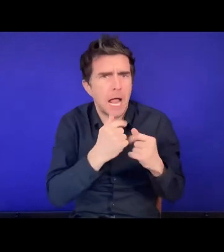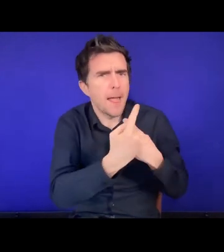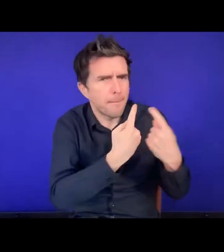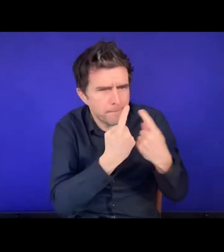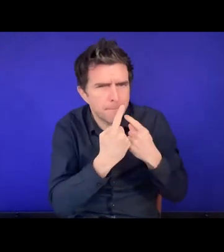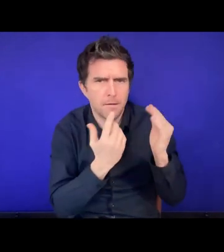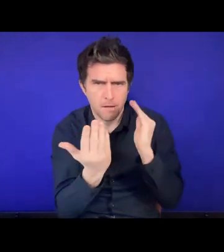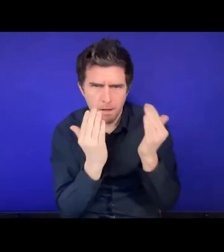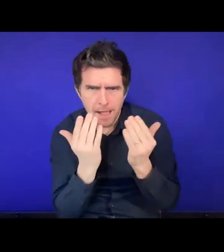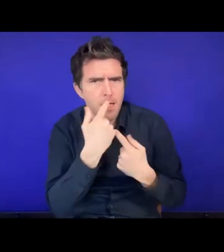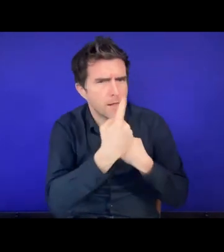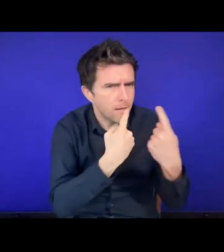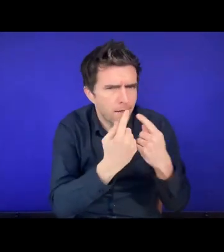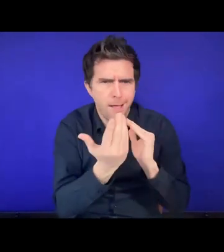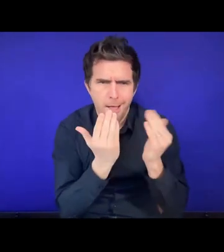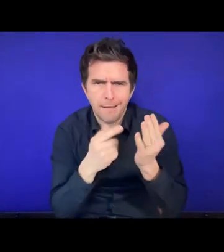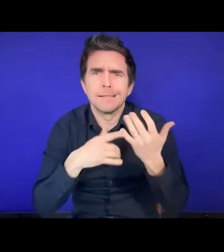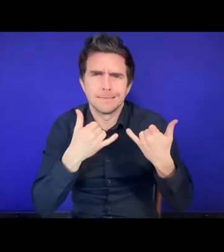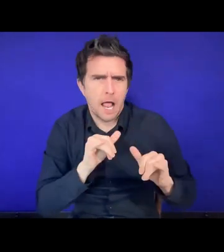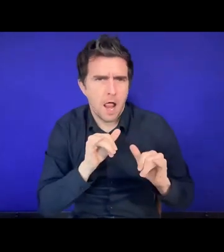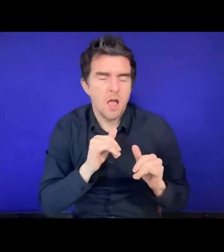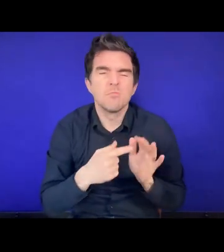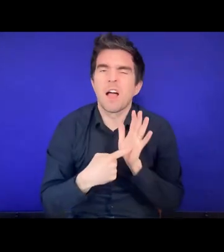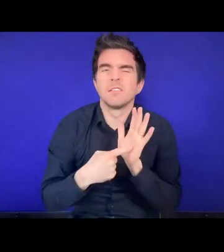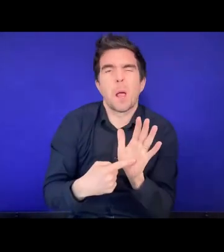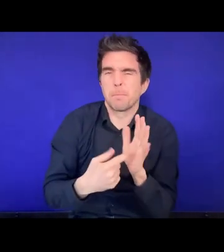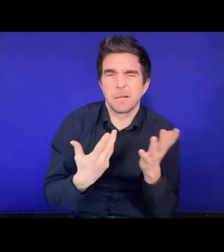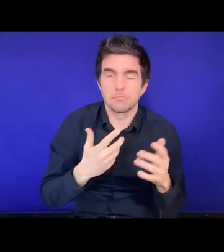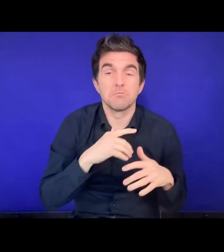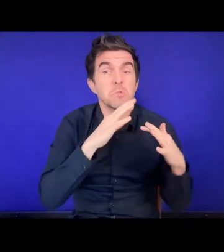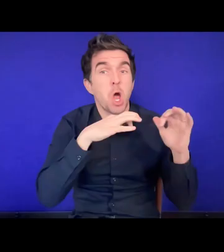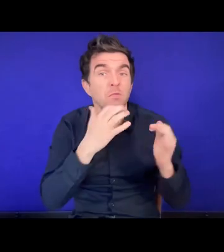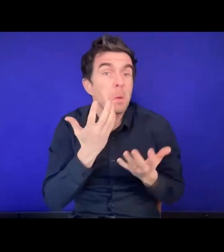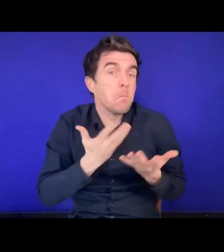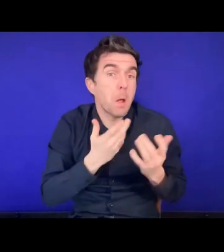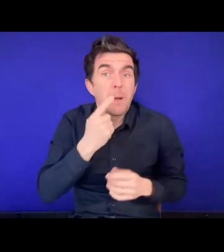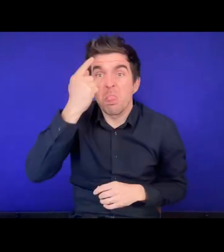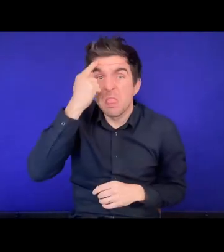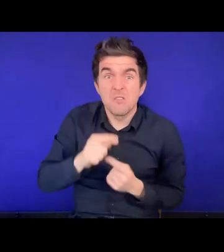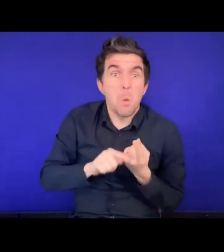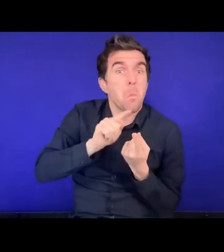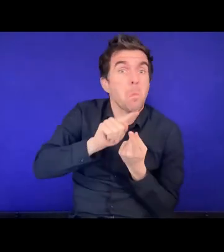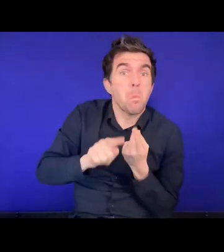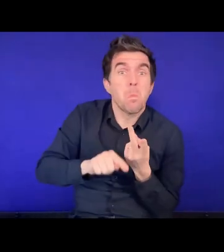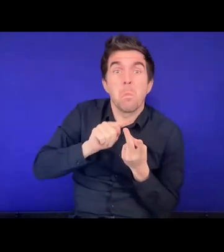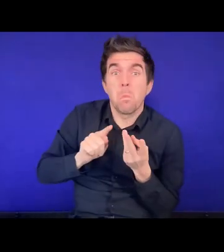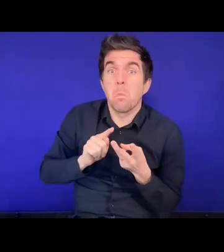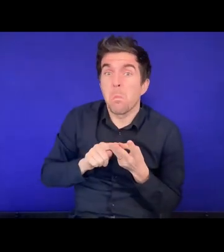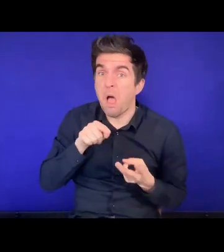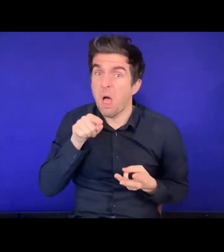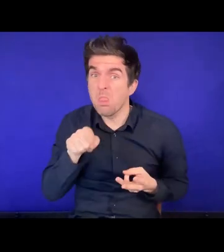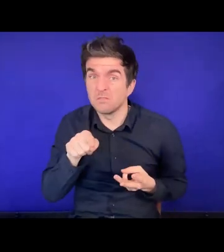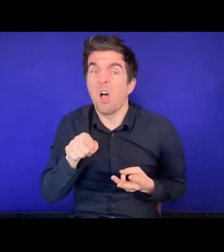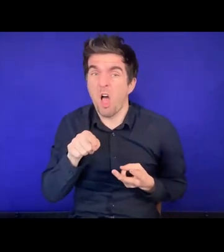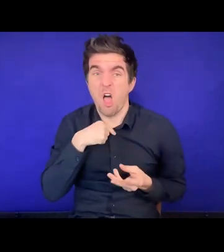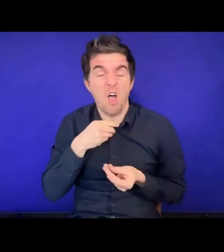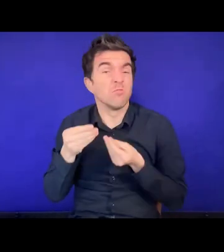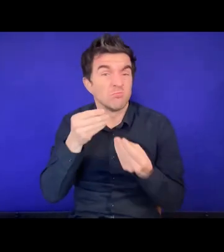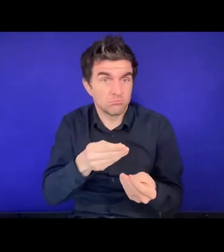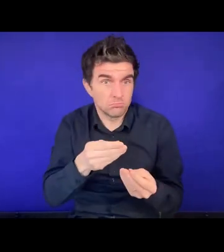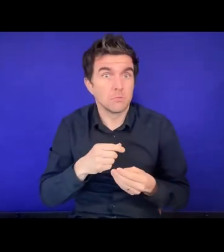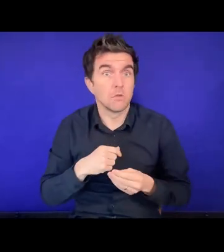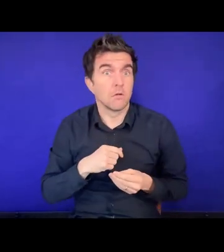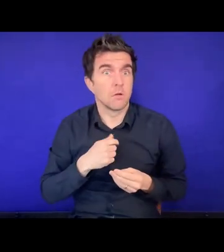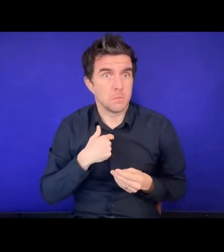we go back to the community and ask if it actually is. We talk about abuse within deaf women. It's really